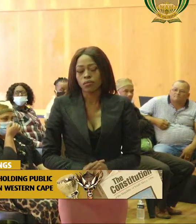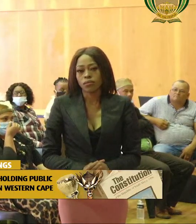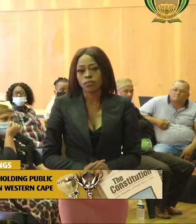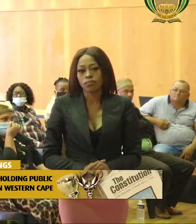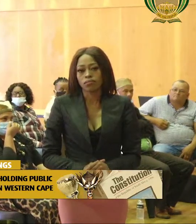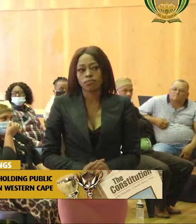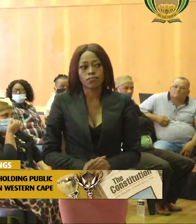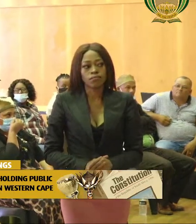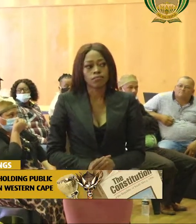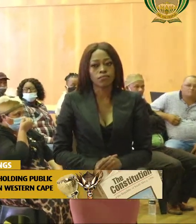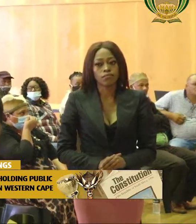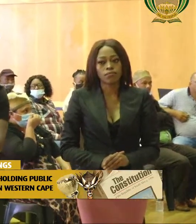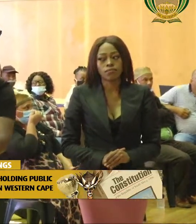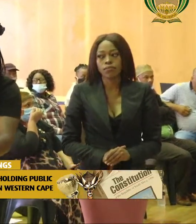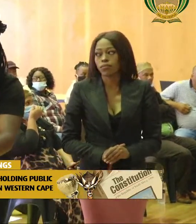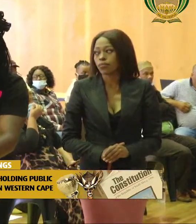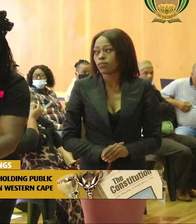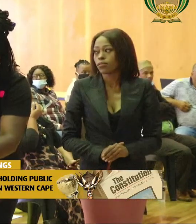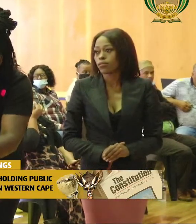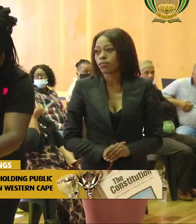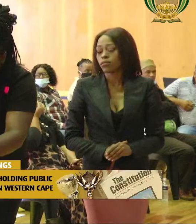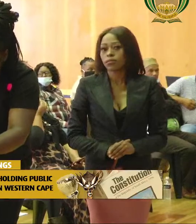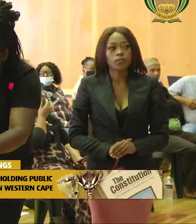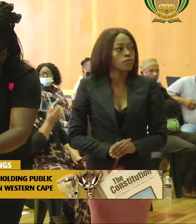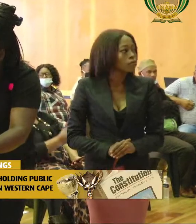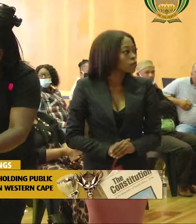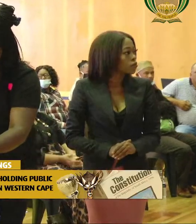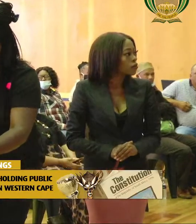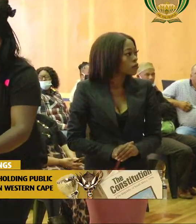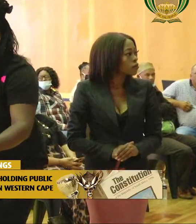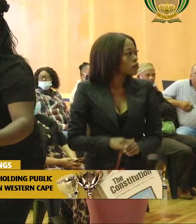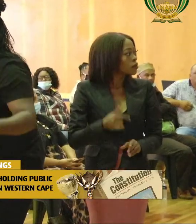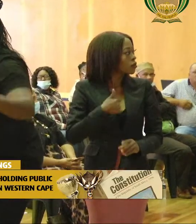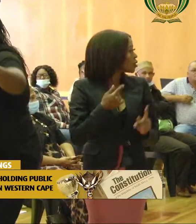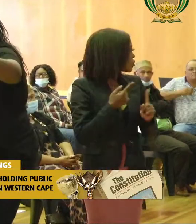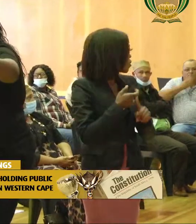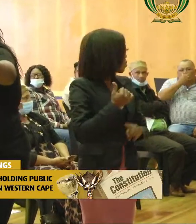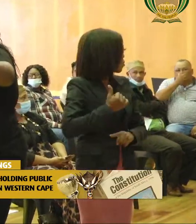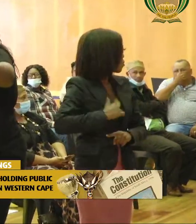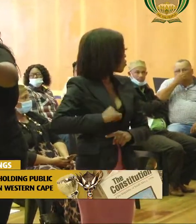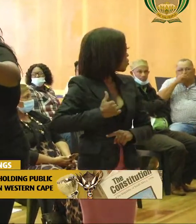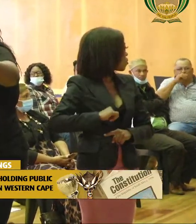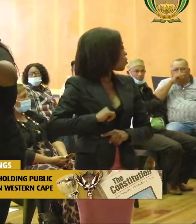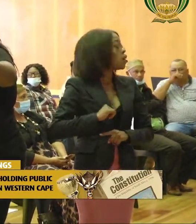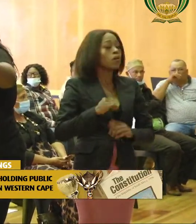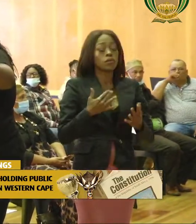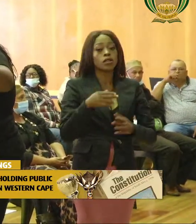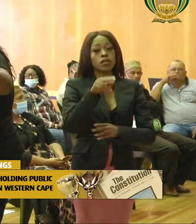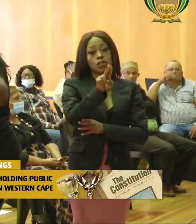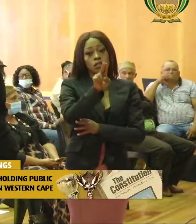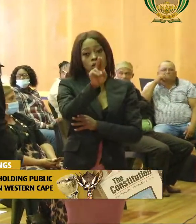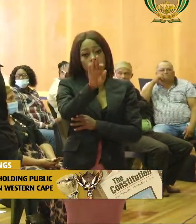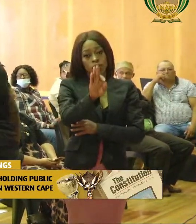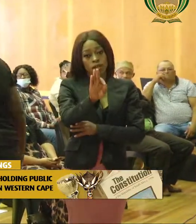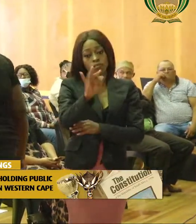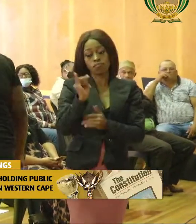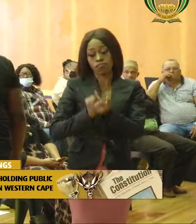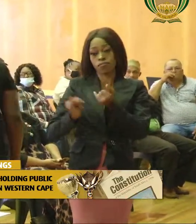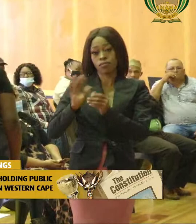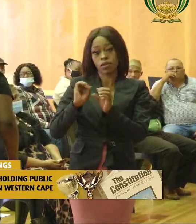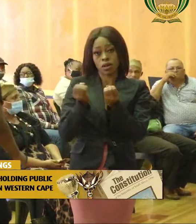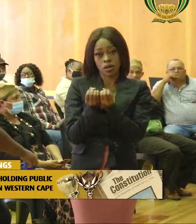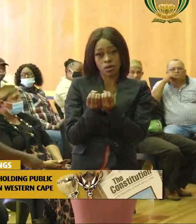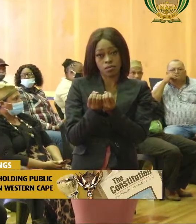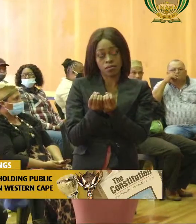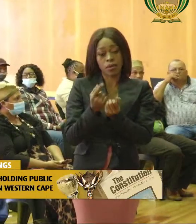I greet, I am Wakwana, and I'm from the municipality. I'm from the United Front Independent Organization.